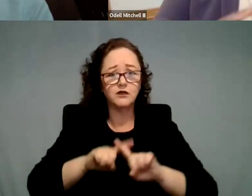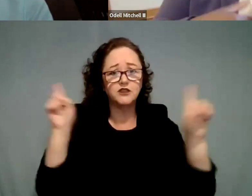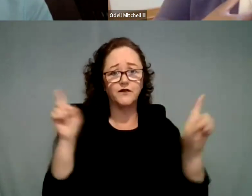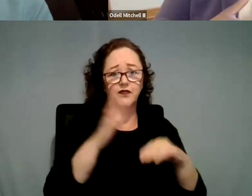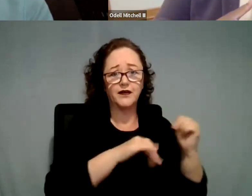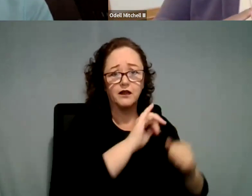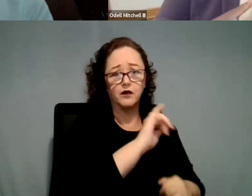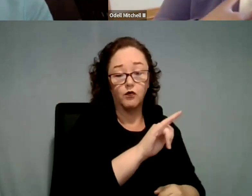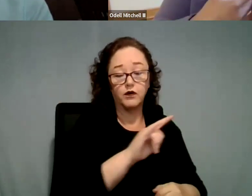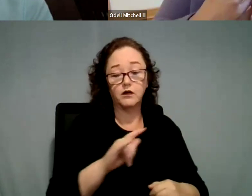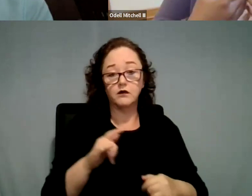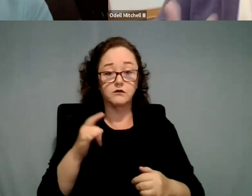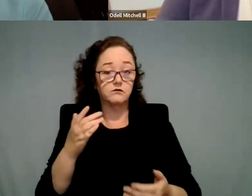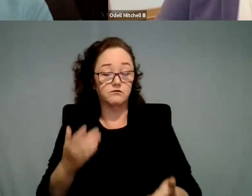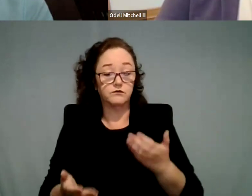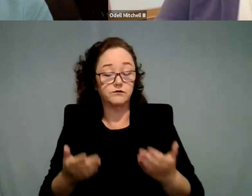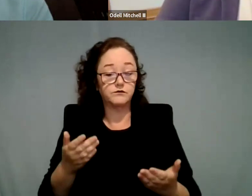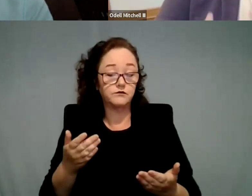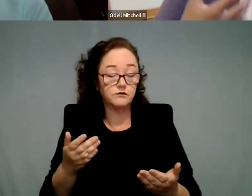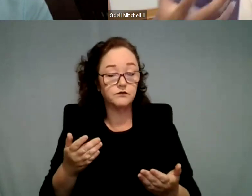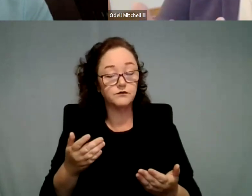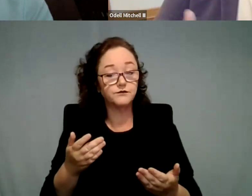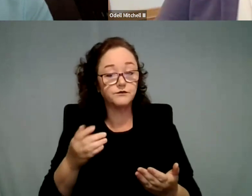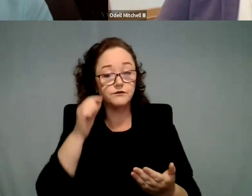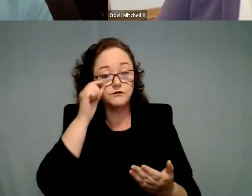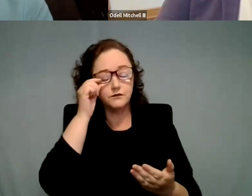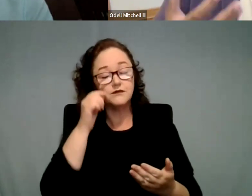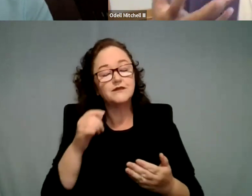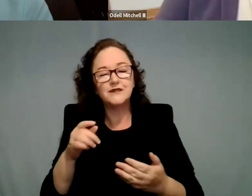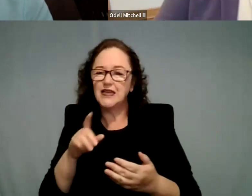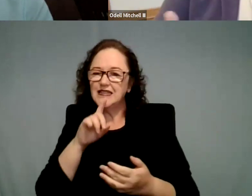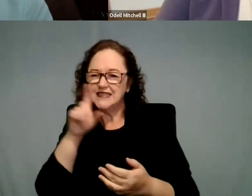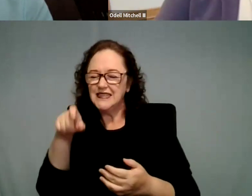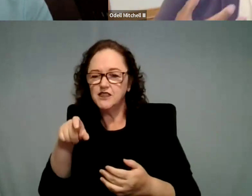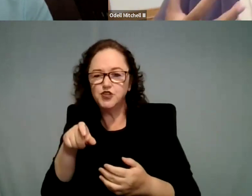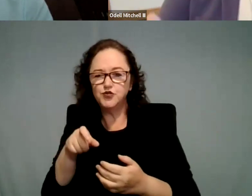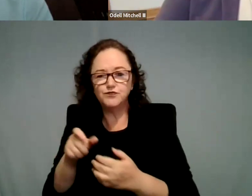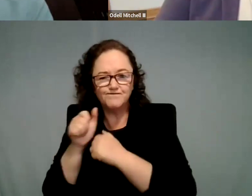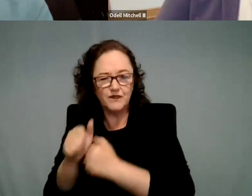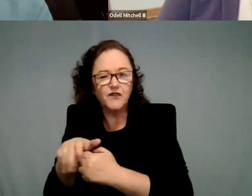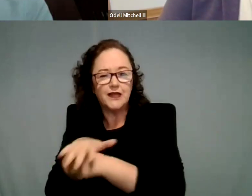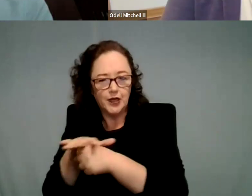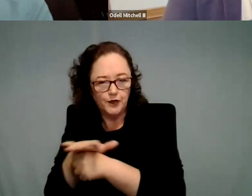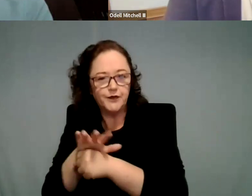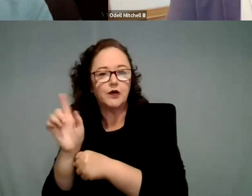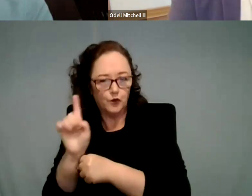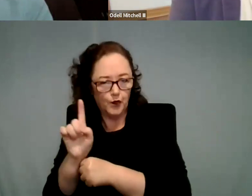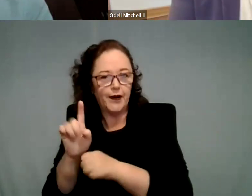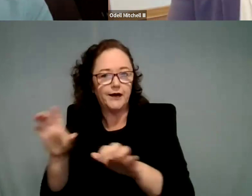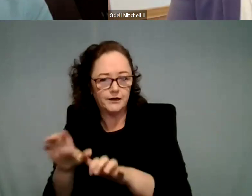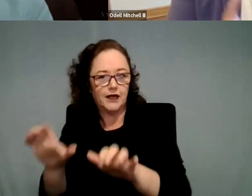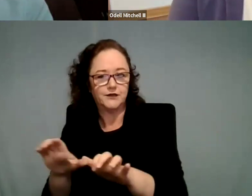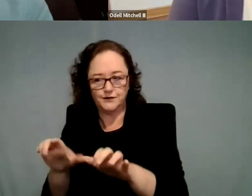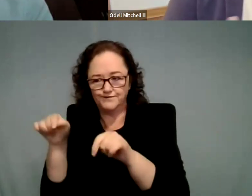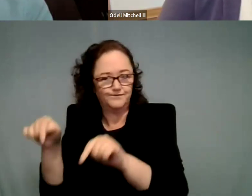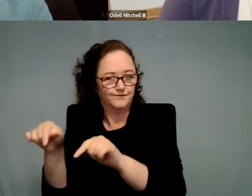the venue. That would be the area where an action is taken, whether it's, you know, court, small claims court, et cetera. And so the laws in